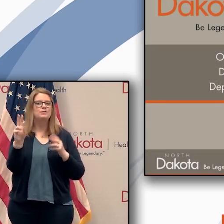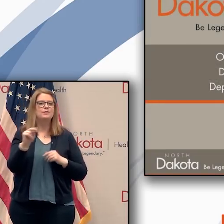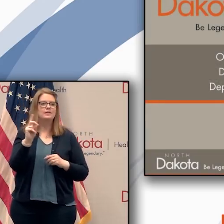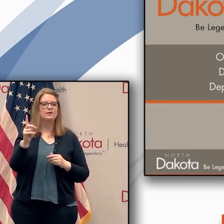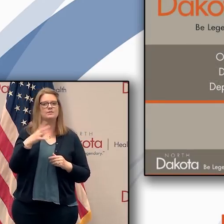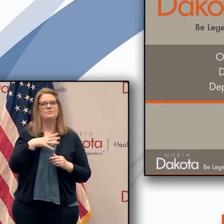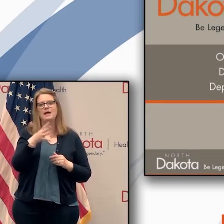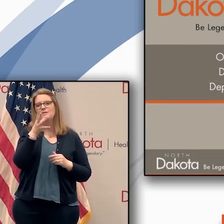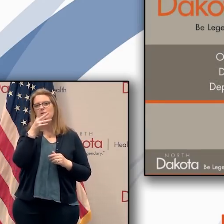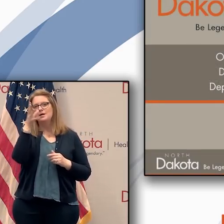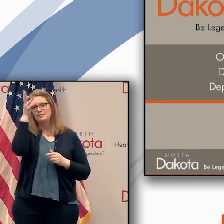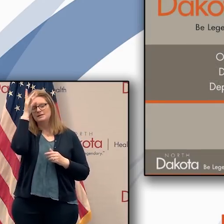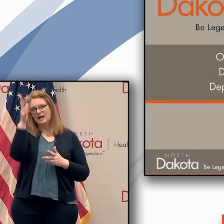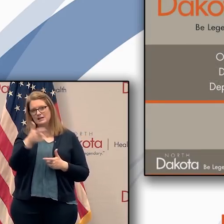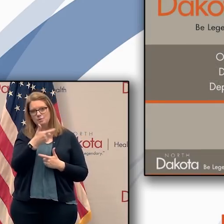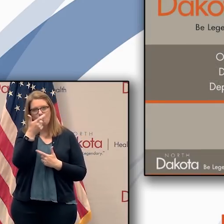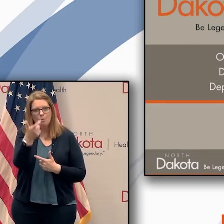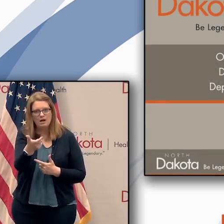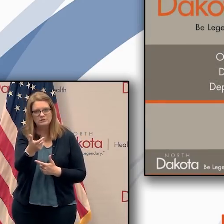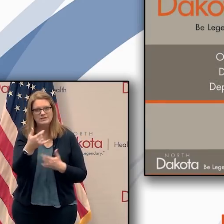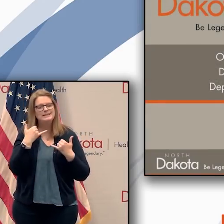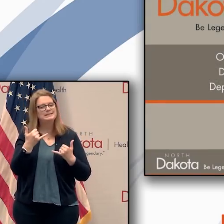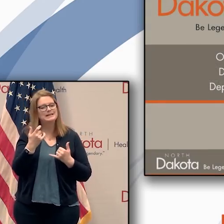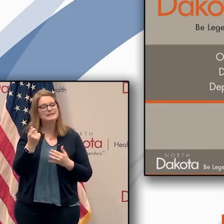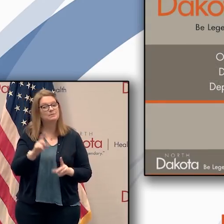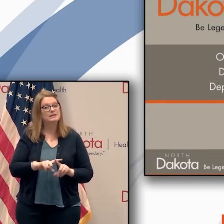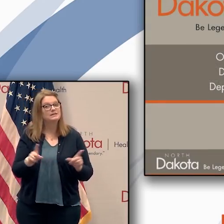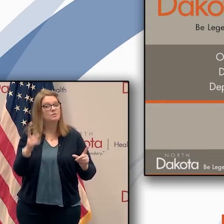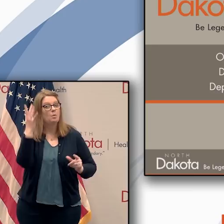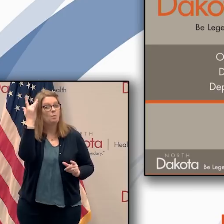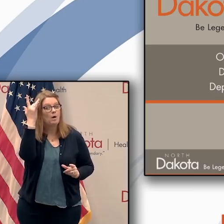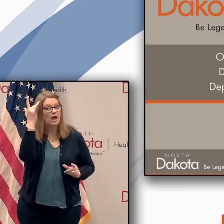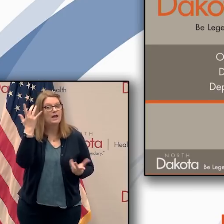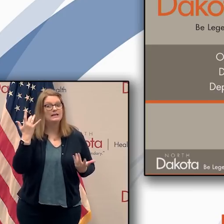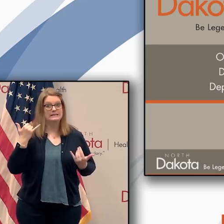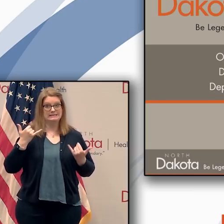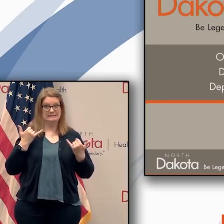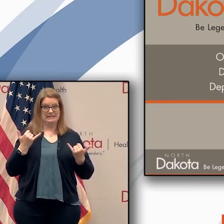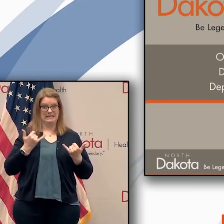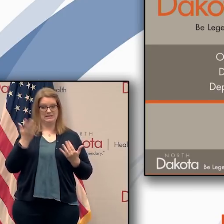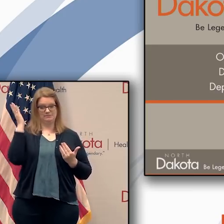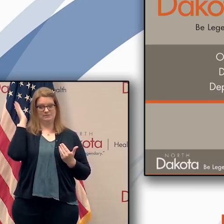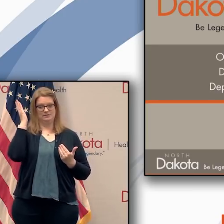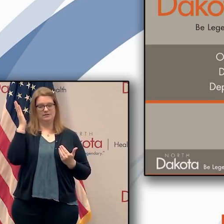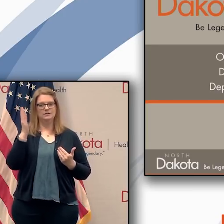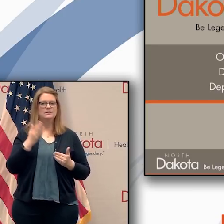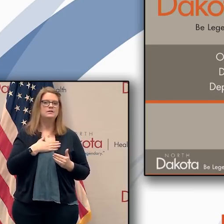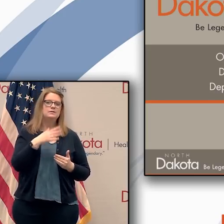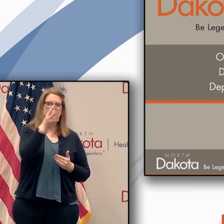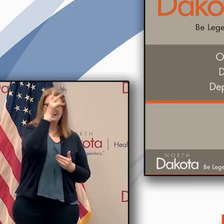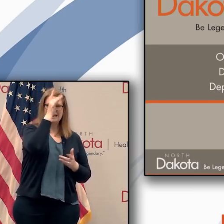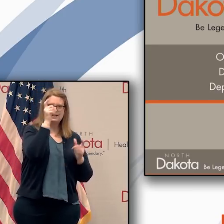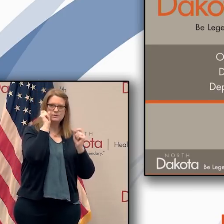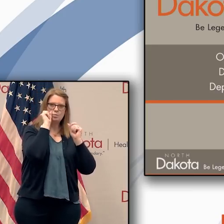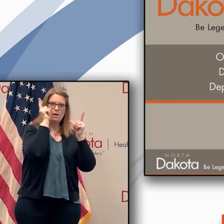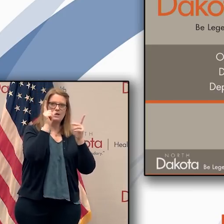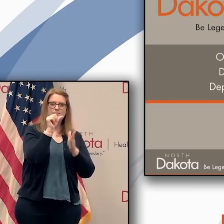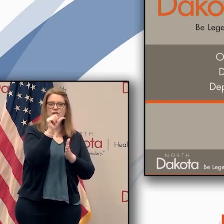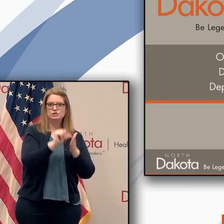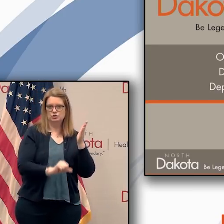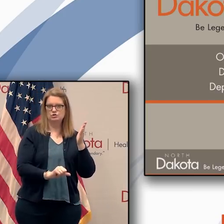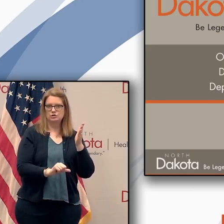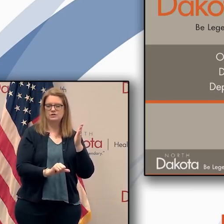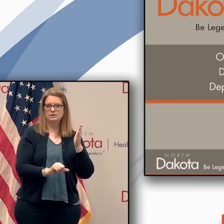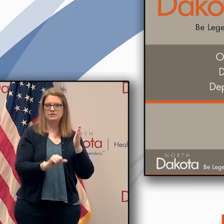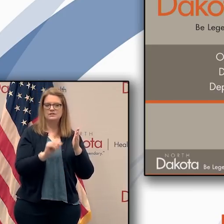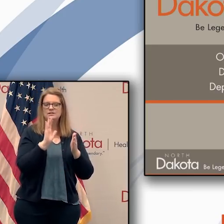into this press conference every day, and today is a little different because as we speak, my dad is waking up from a surgery that is a step in a